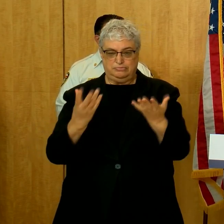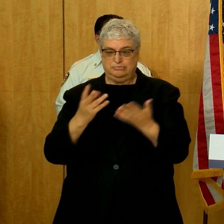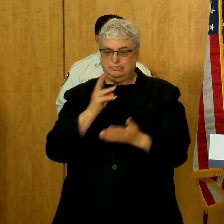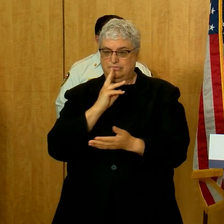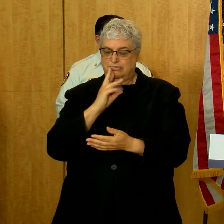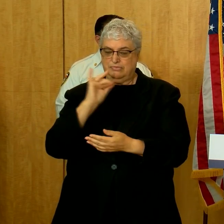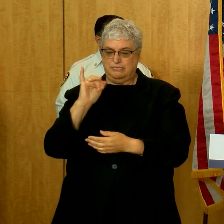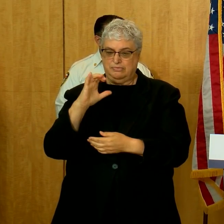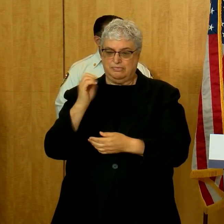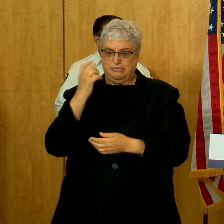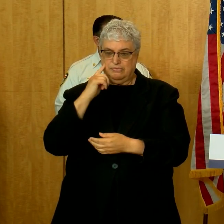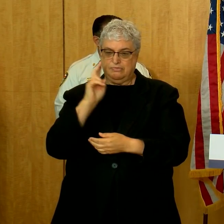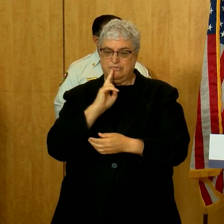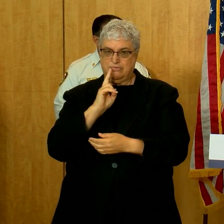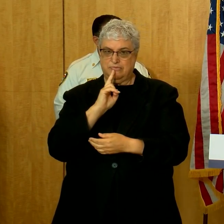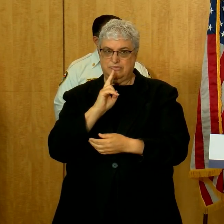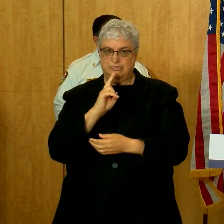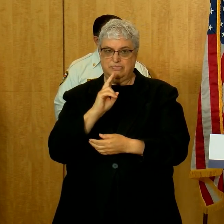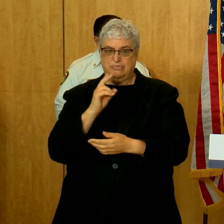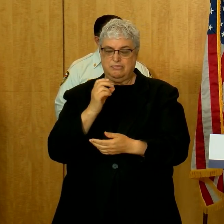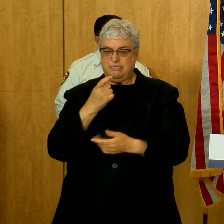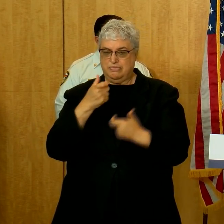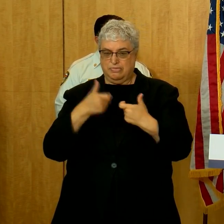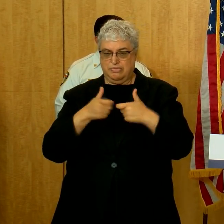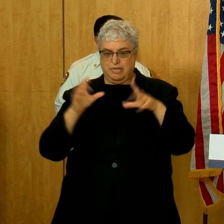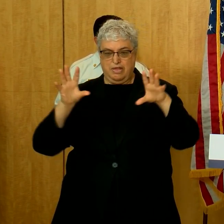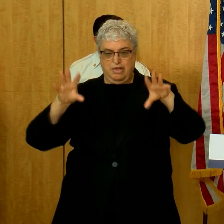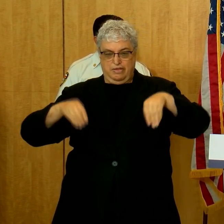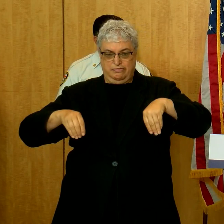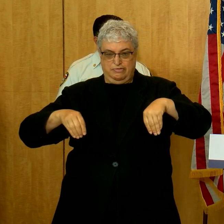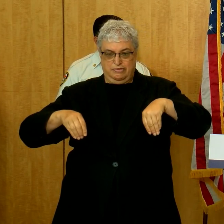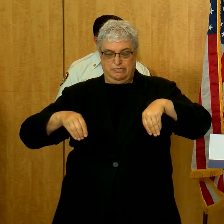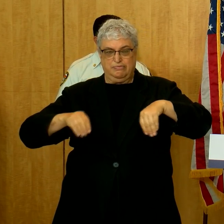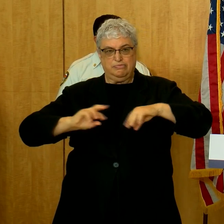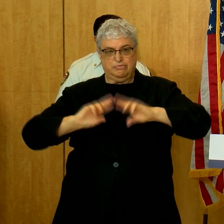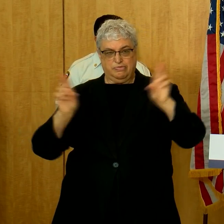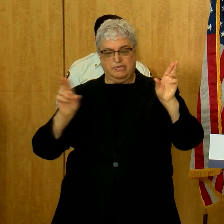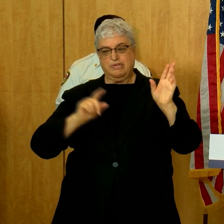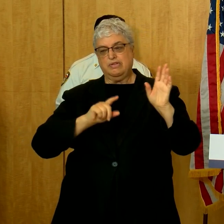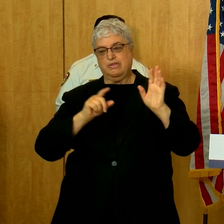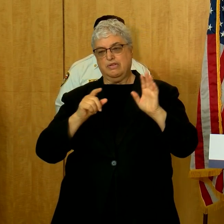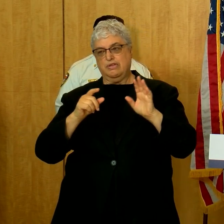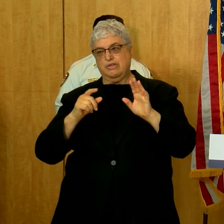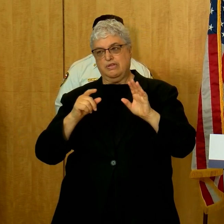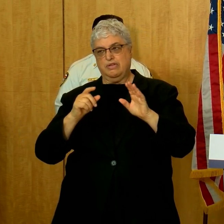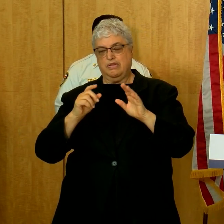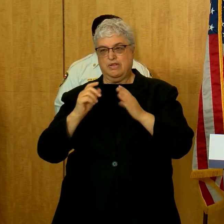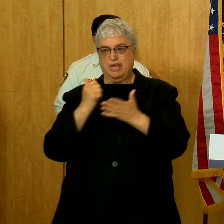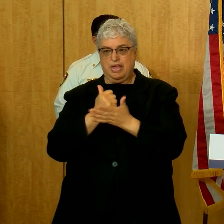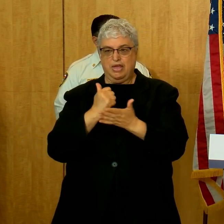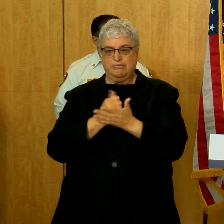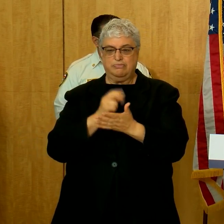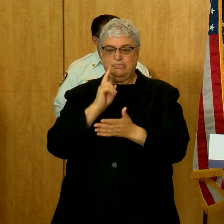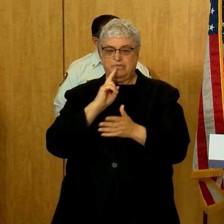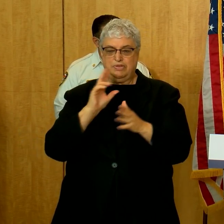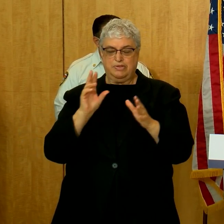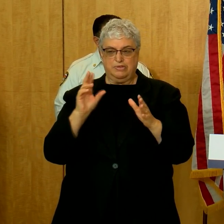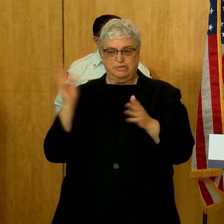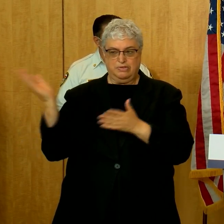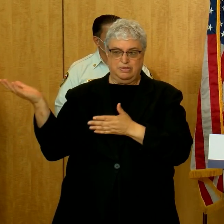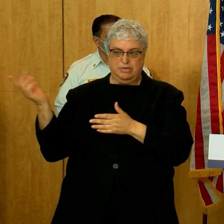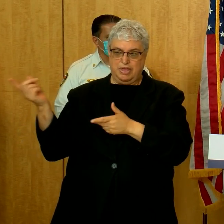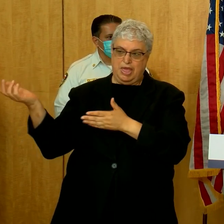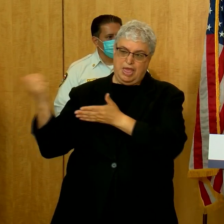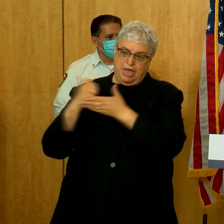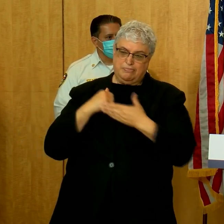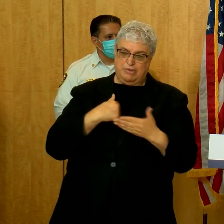ice for Houstonians, for example, power outages. We'll stand ready to assist Houstonians. We'll stand ready to be of